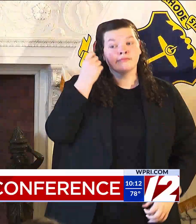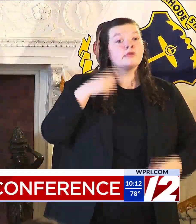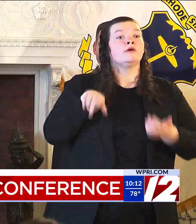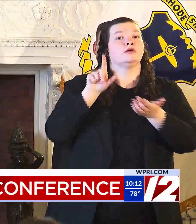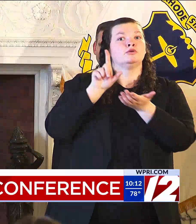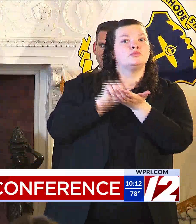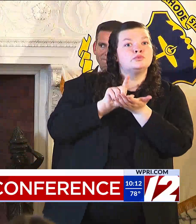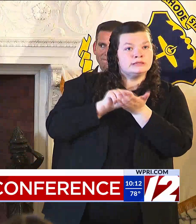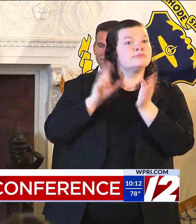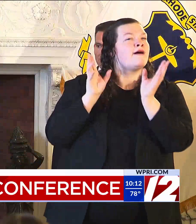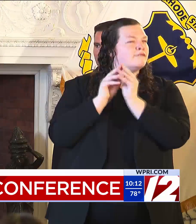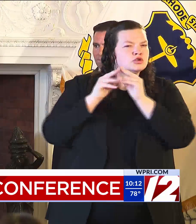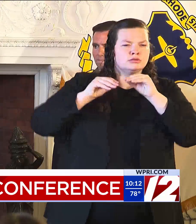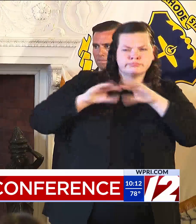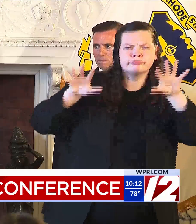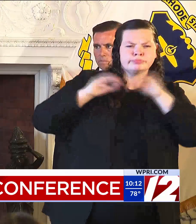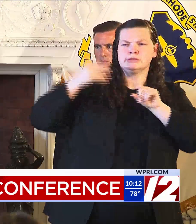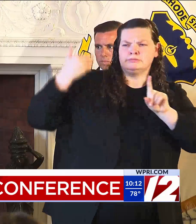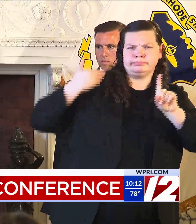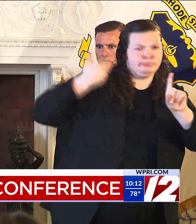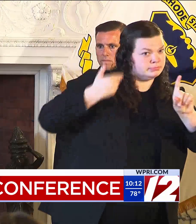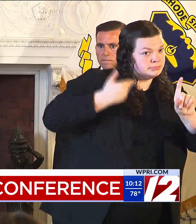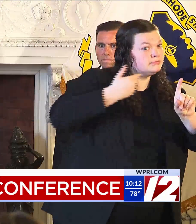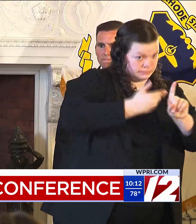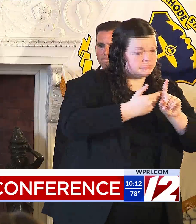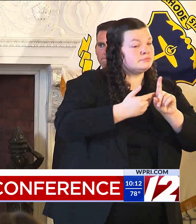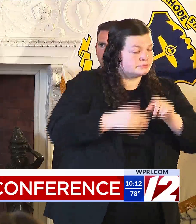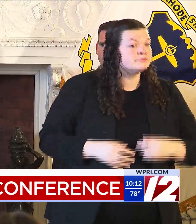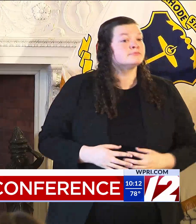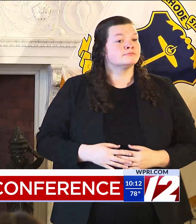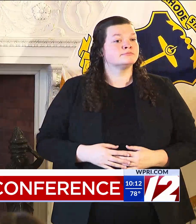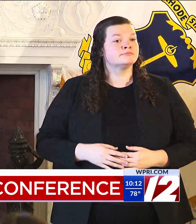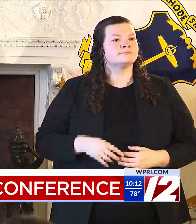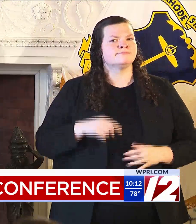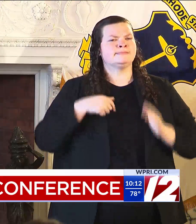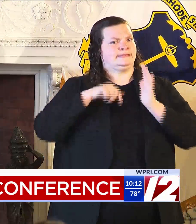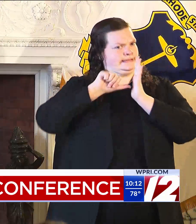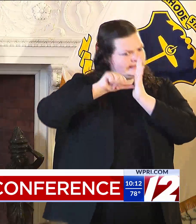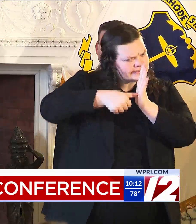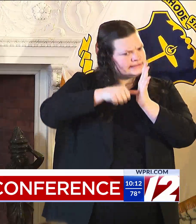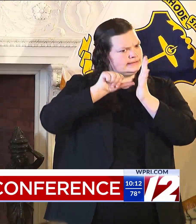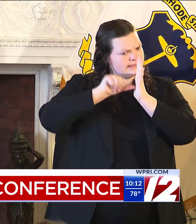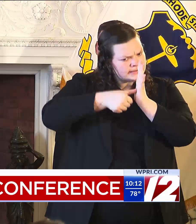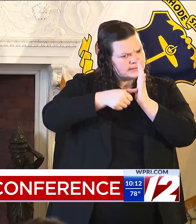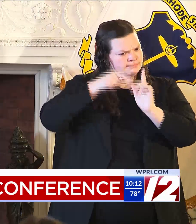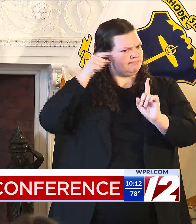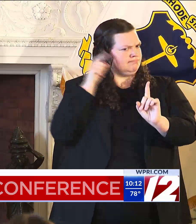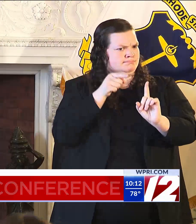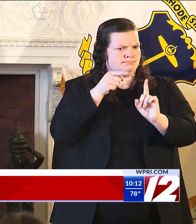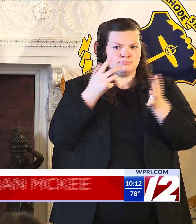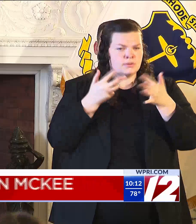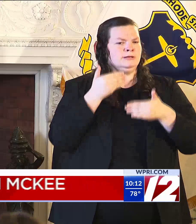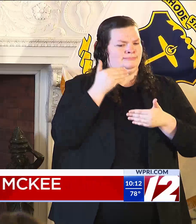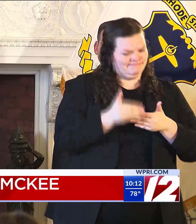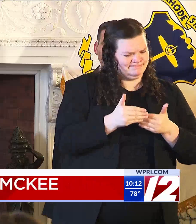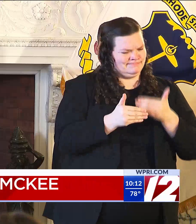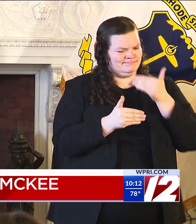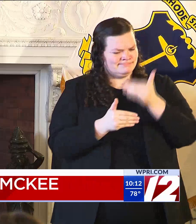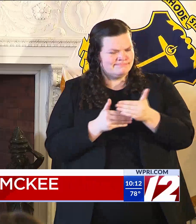we held since then, we've highlighted forward momentum.